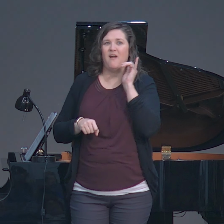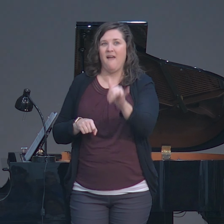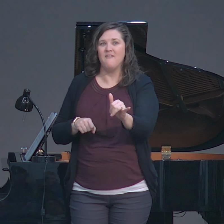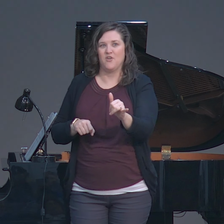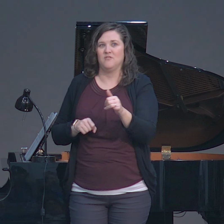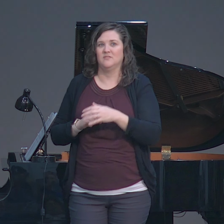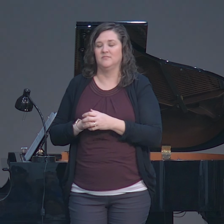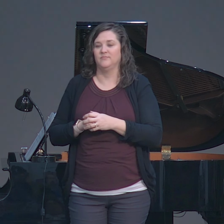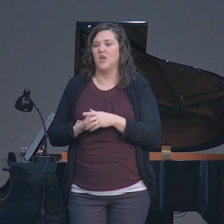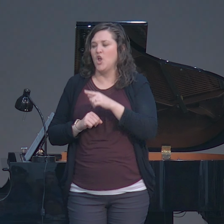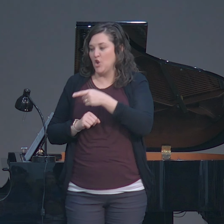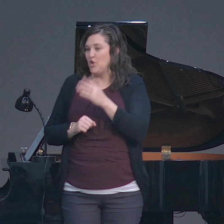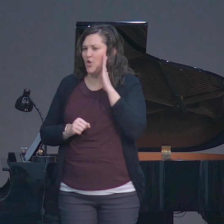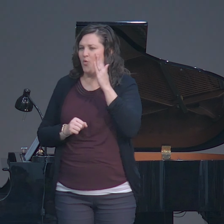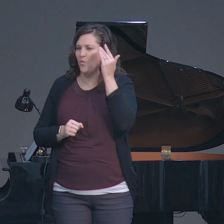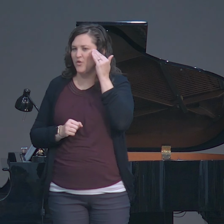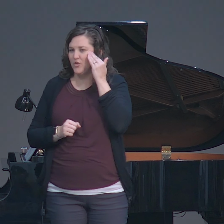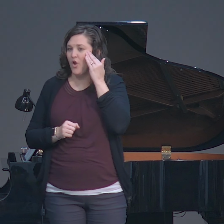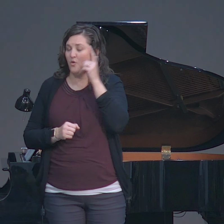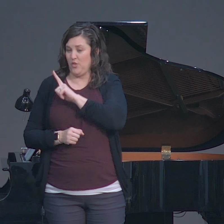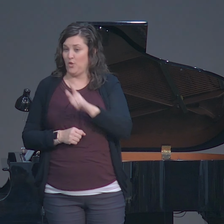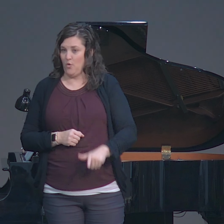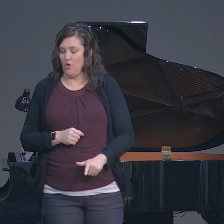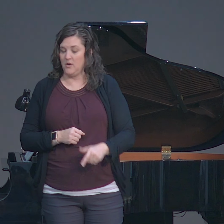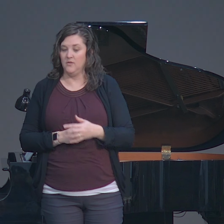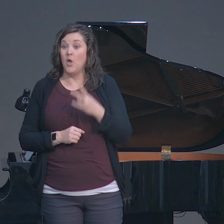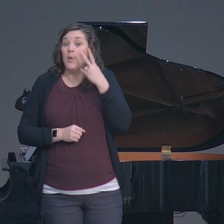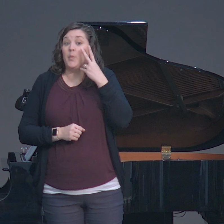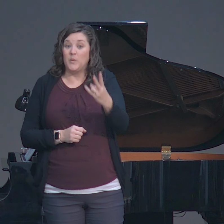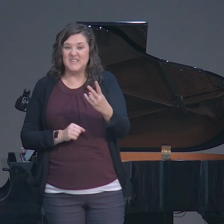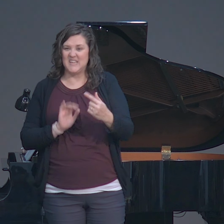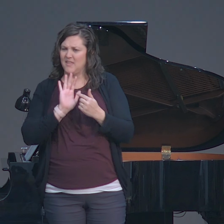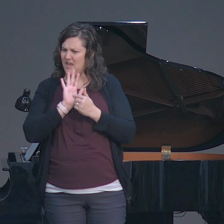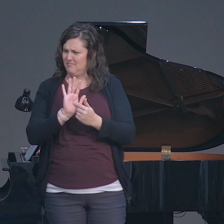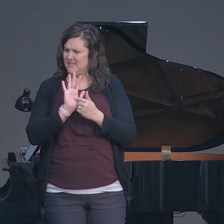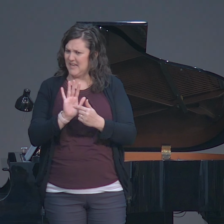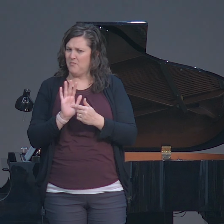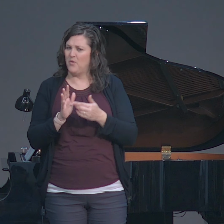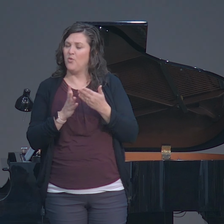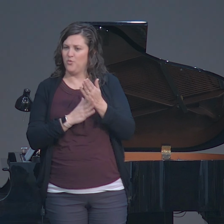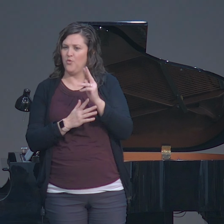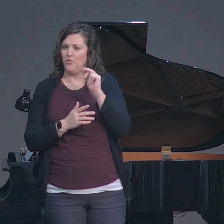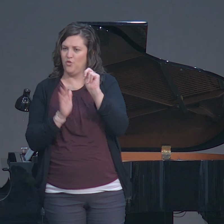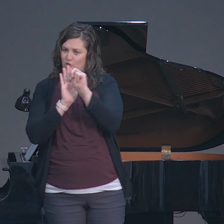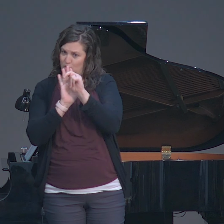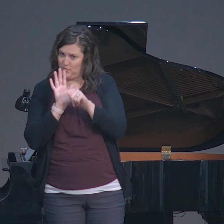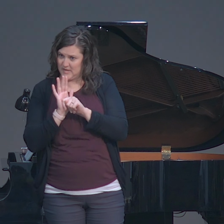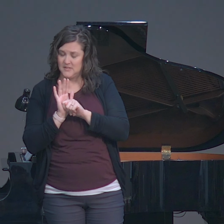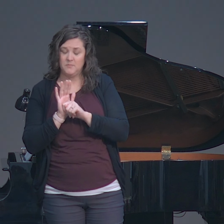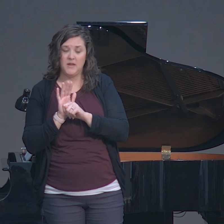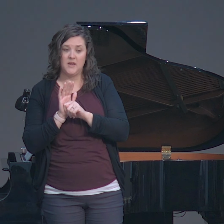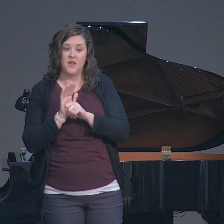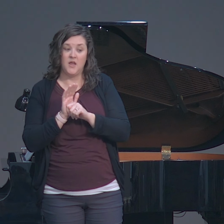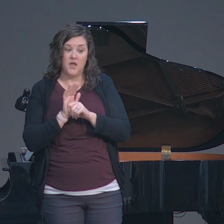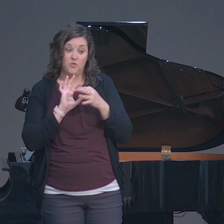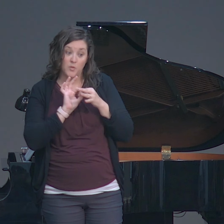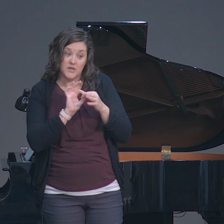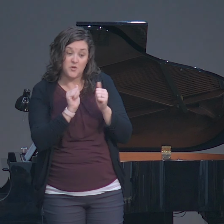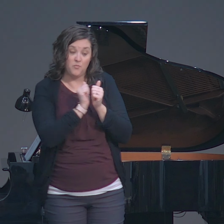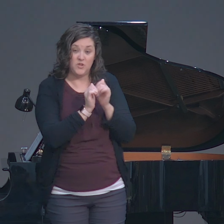It's also common to use this type of imagery in the New Testament to refer to the relationship between Jesus and those who believed in